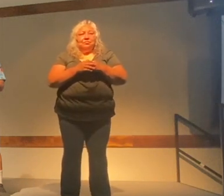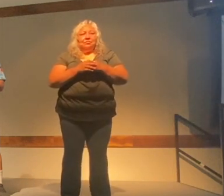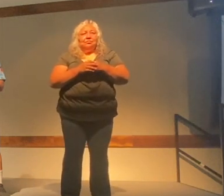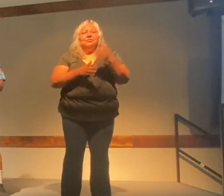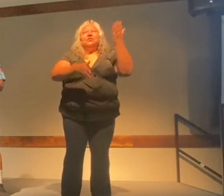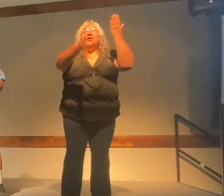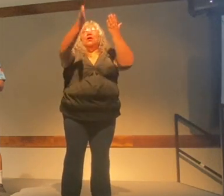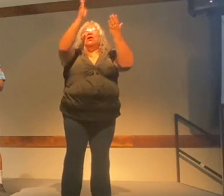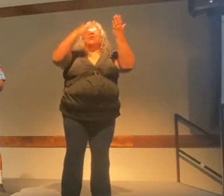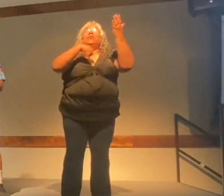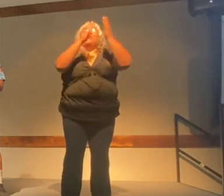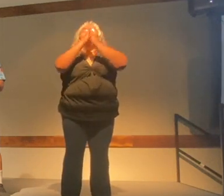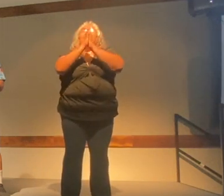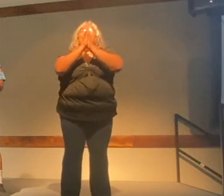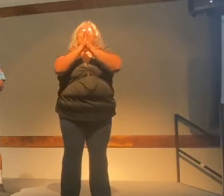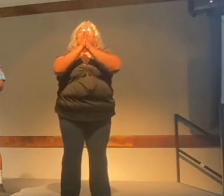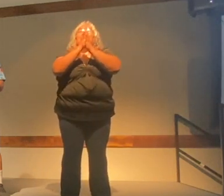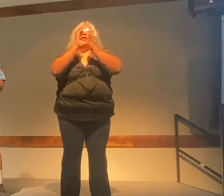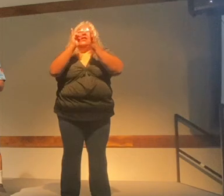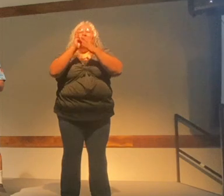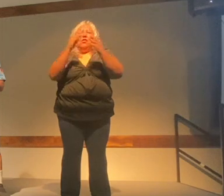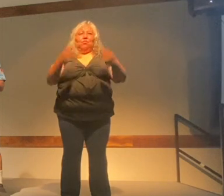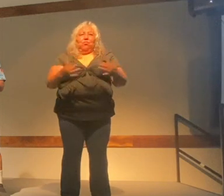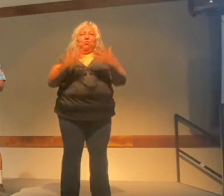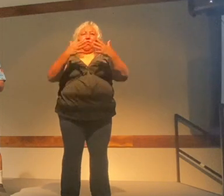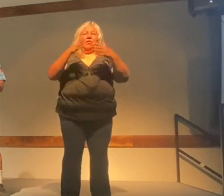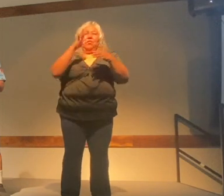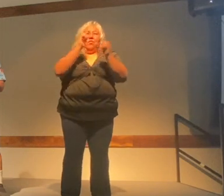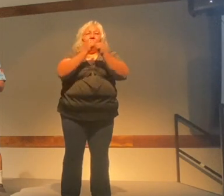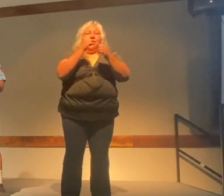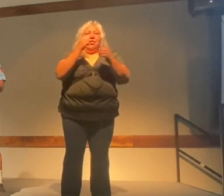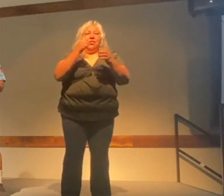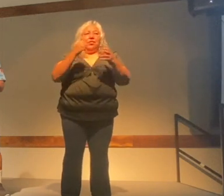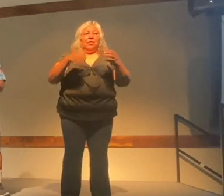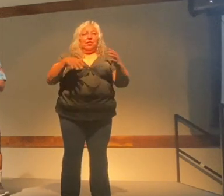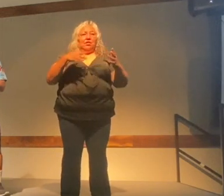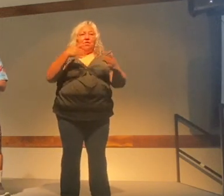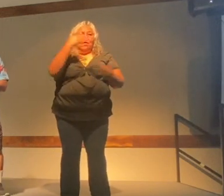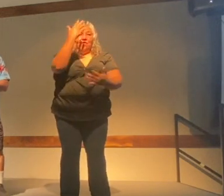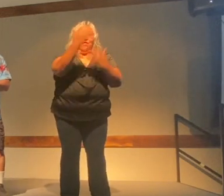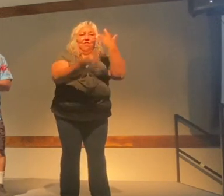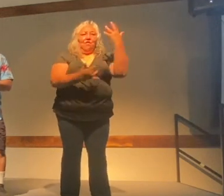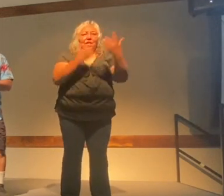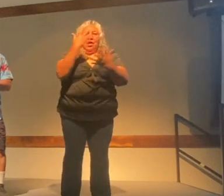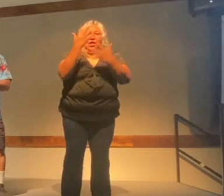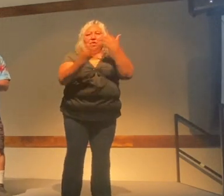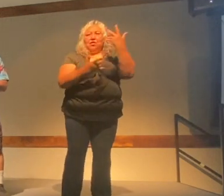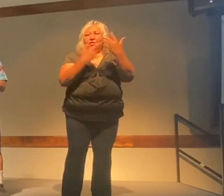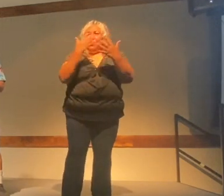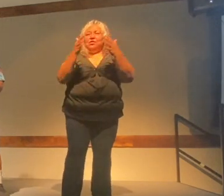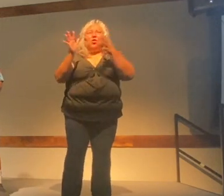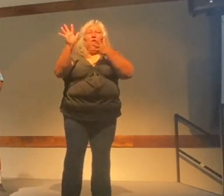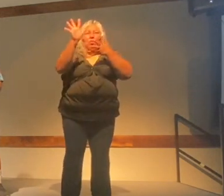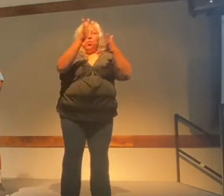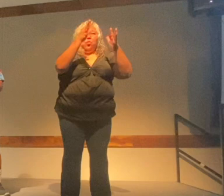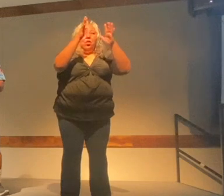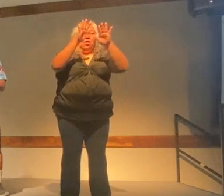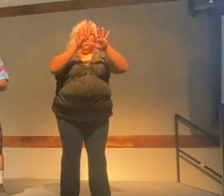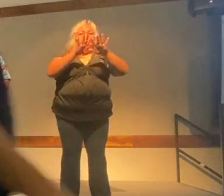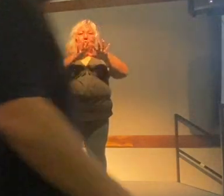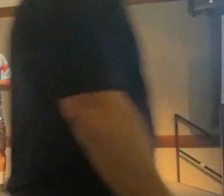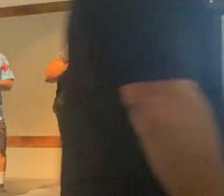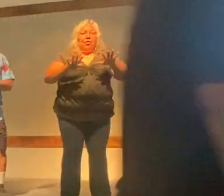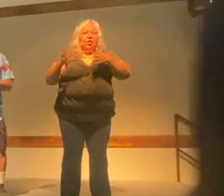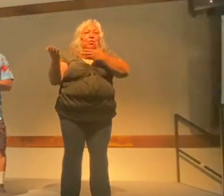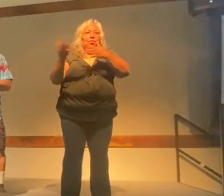God, we pray for those that are affected by the wildfires around us. We pray, God, that you'll calm the winds, that you'll bring the rain, that you'll extinguish